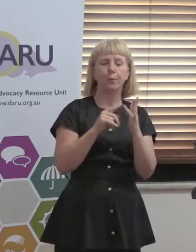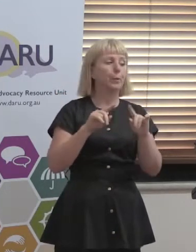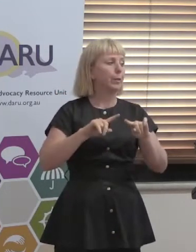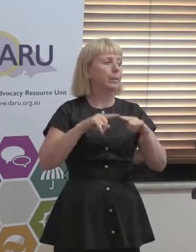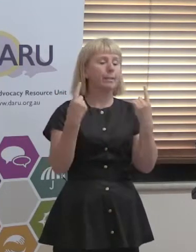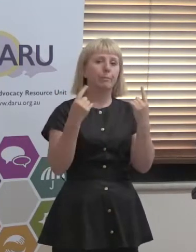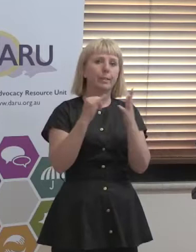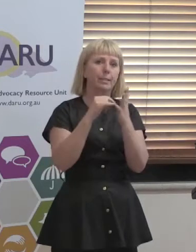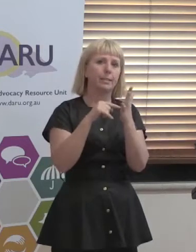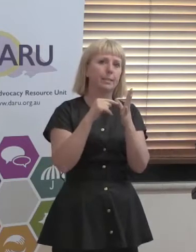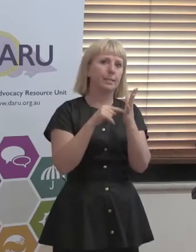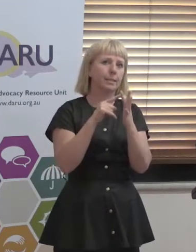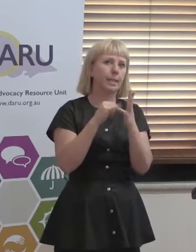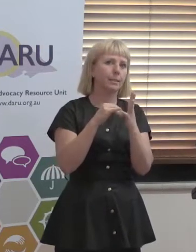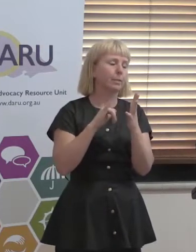summarised